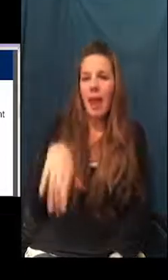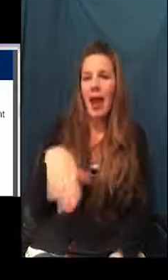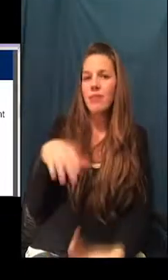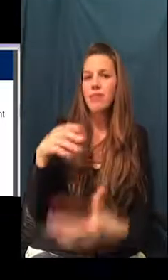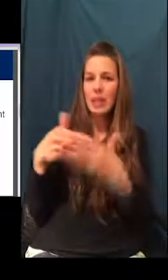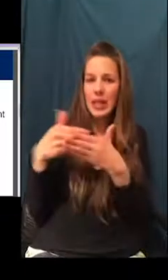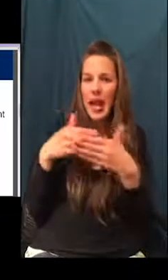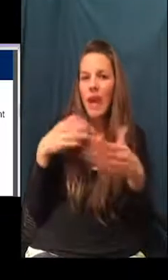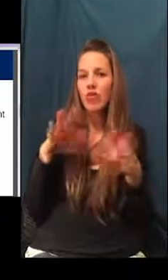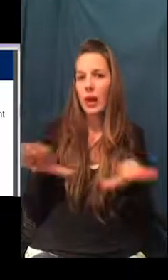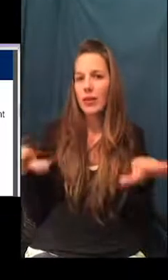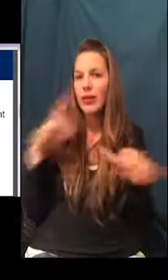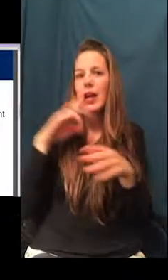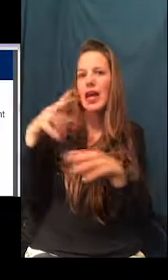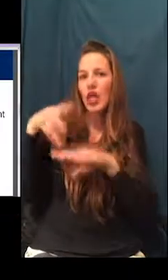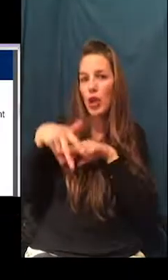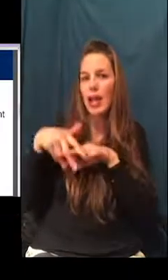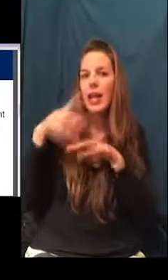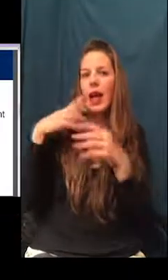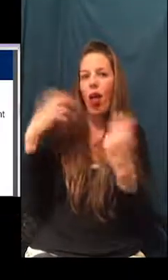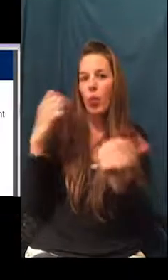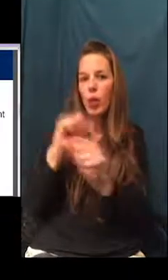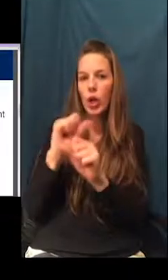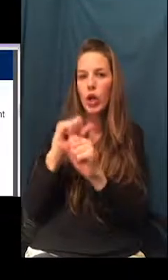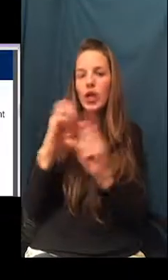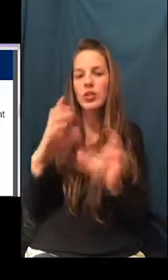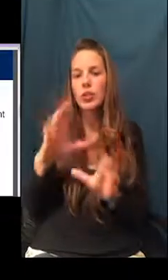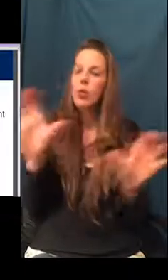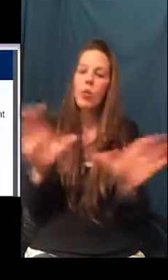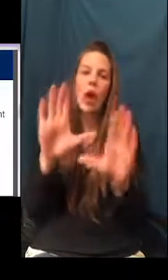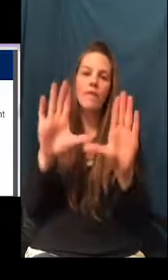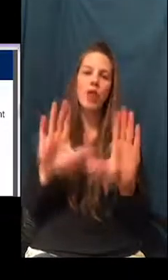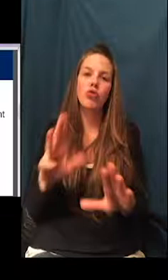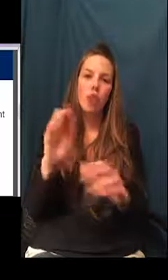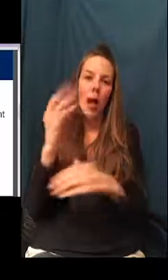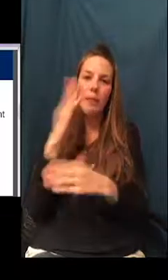health workers do a great job of connecting families with resources.